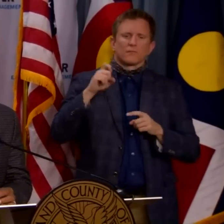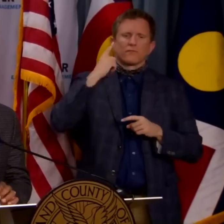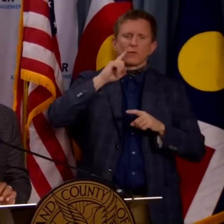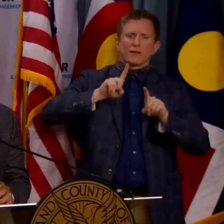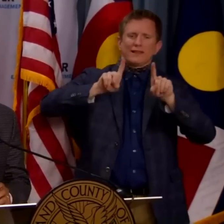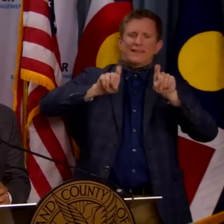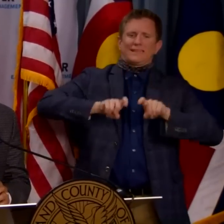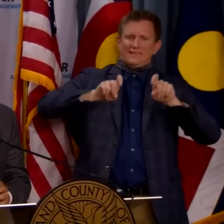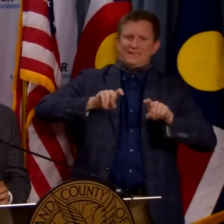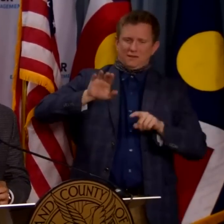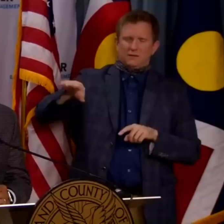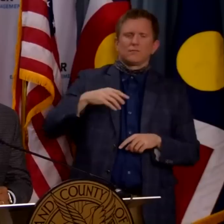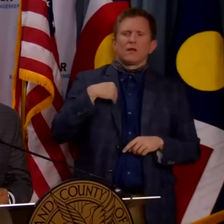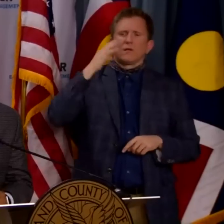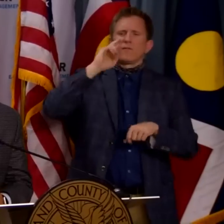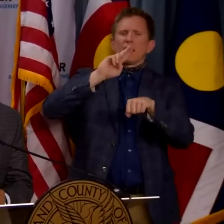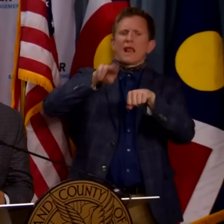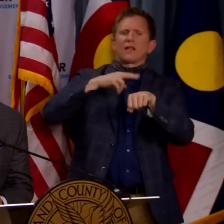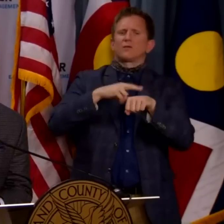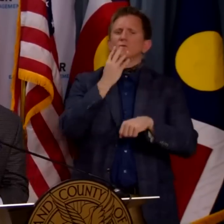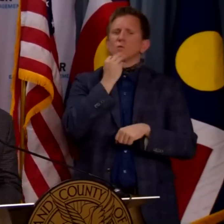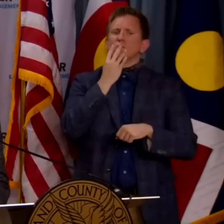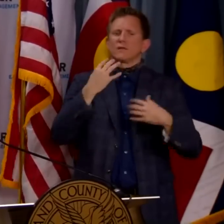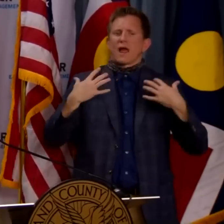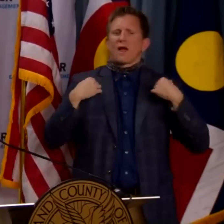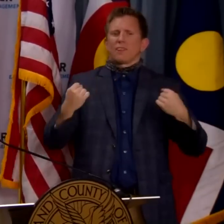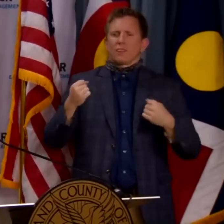over 90%. Okay, last question, please.